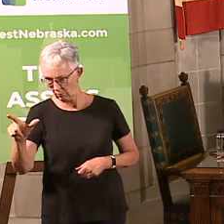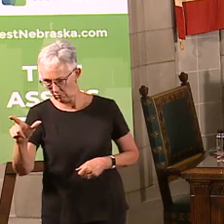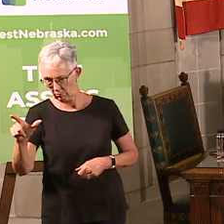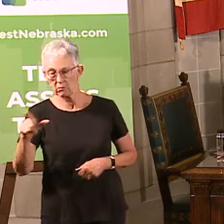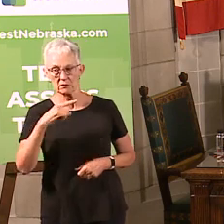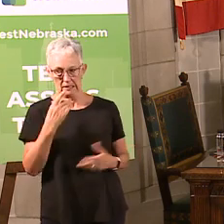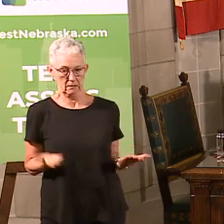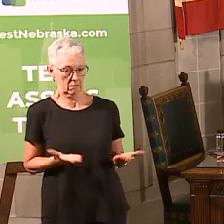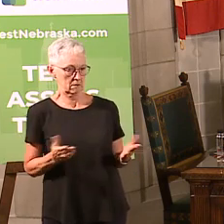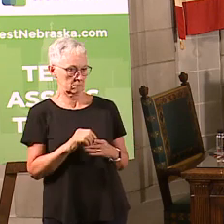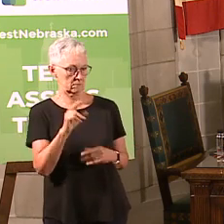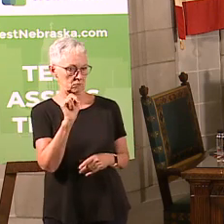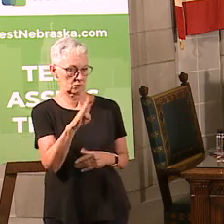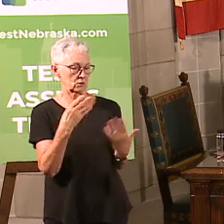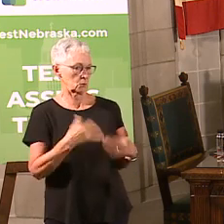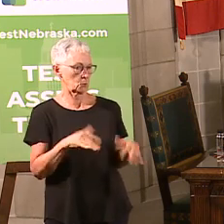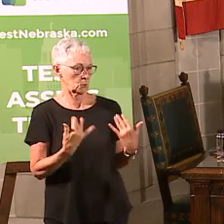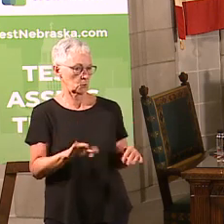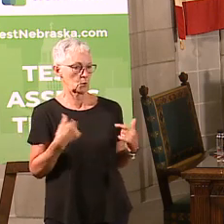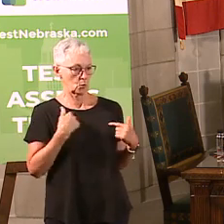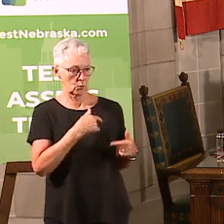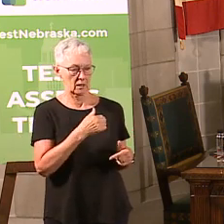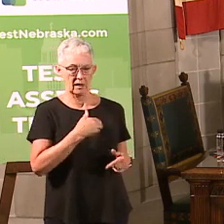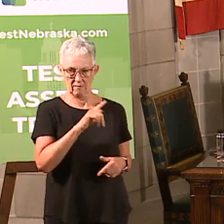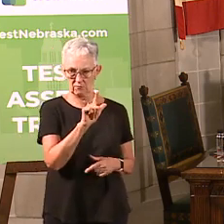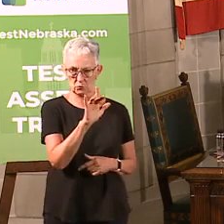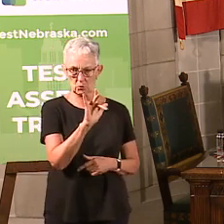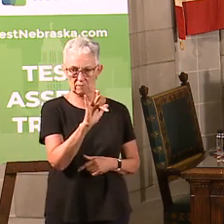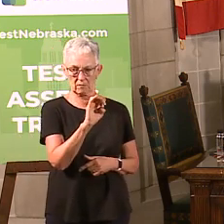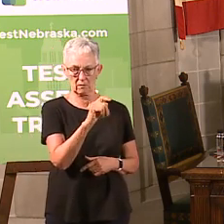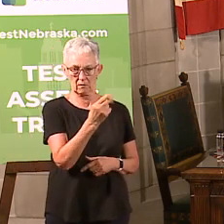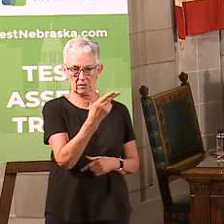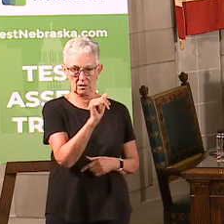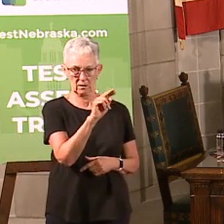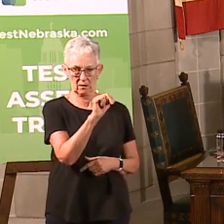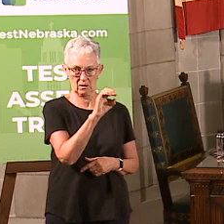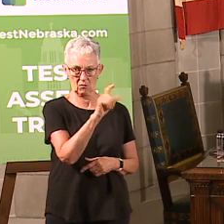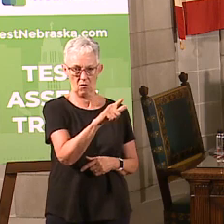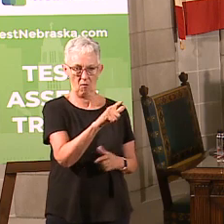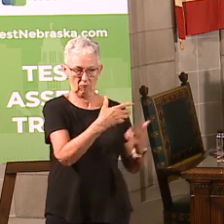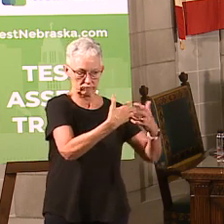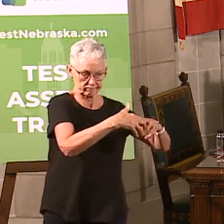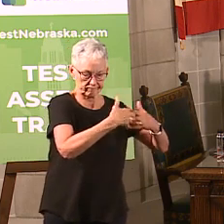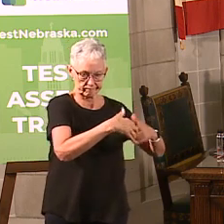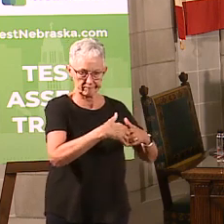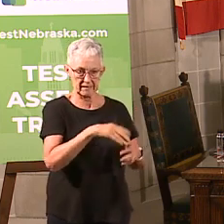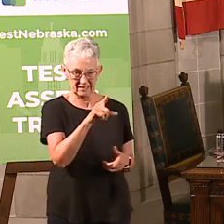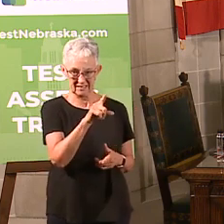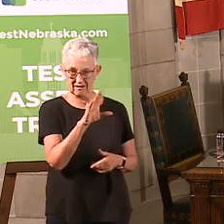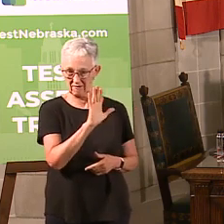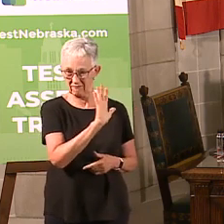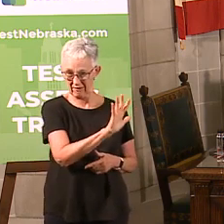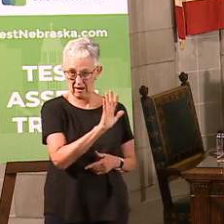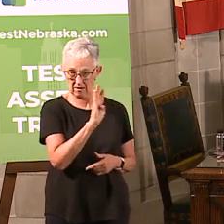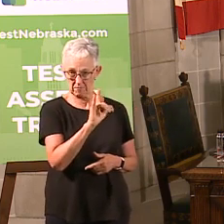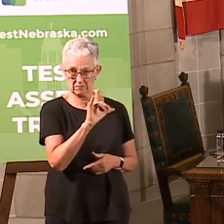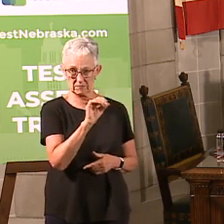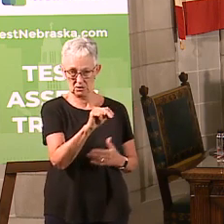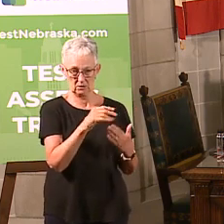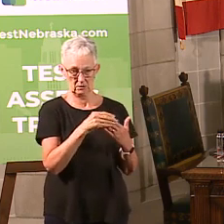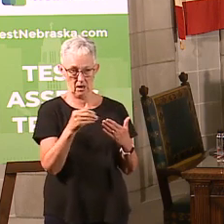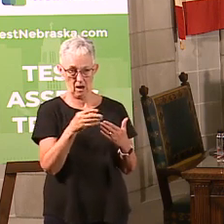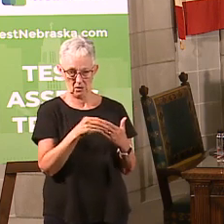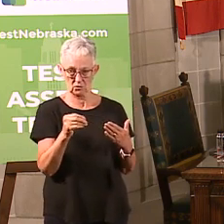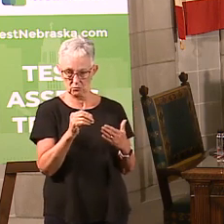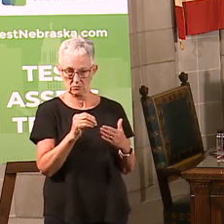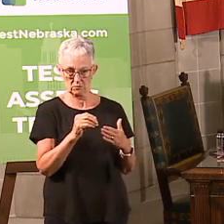the state. For example, we have 25 ethanol plants. They are about a $5 billion invested base. They employ about 1,400